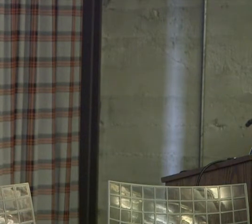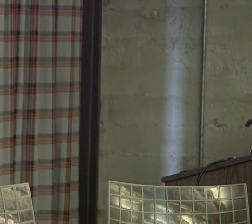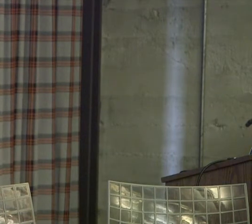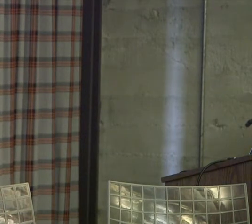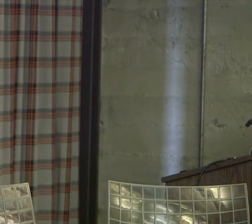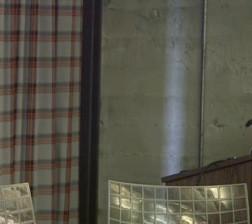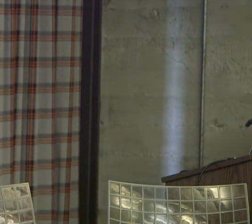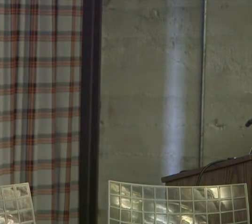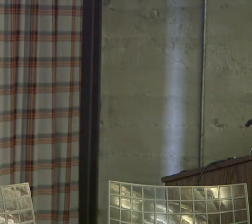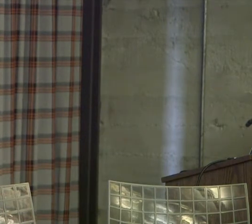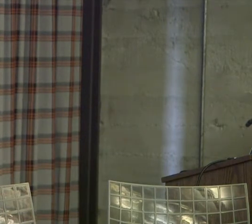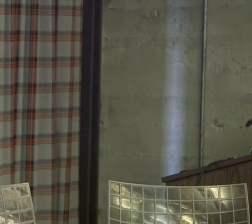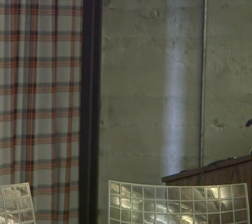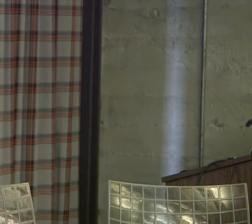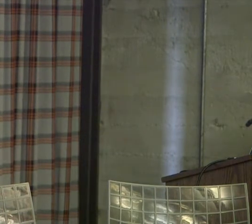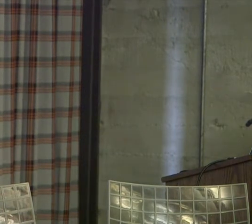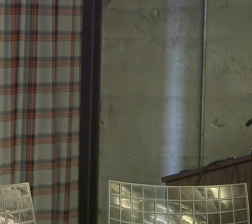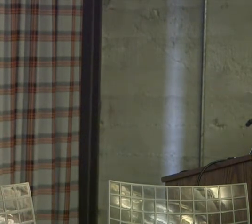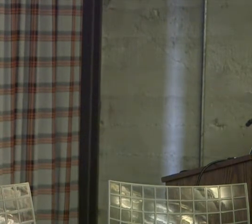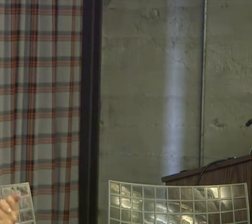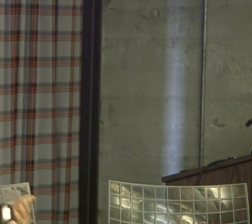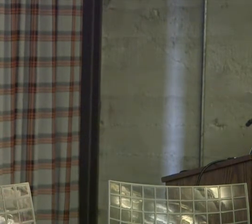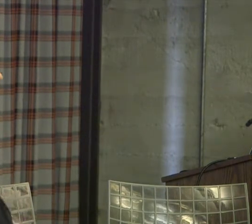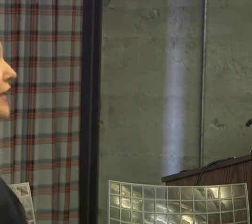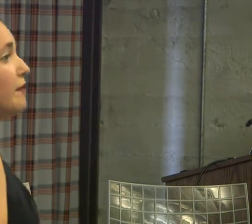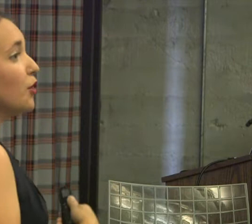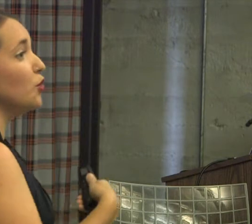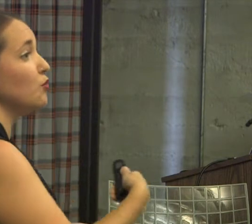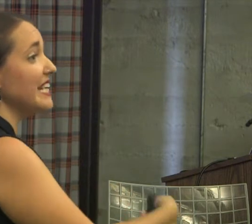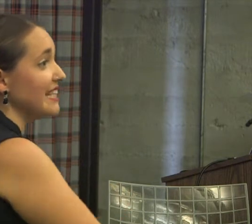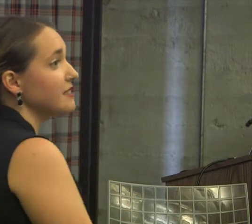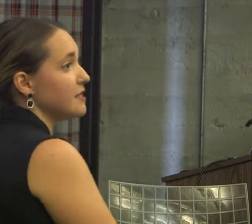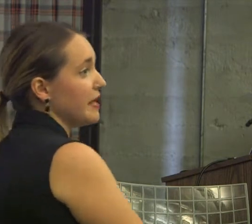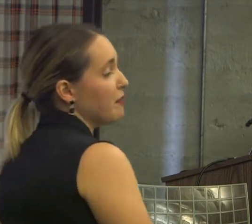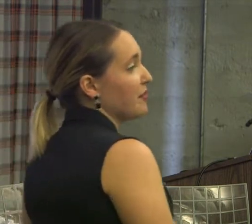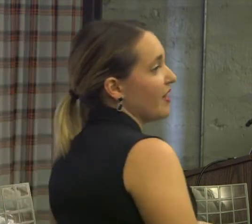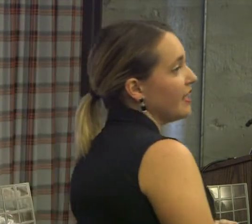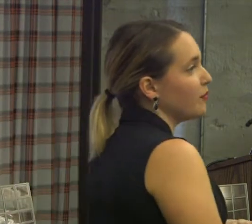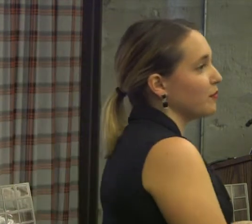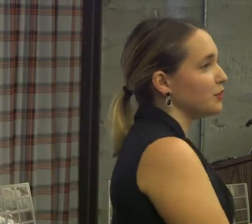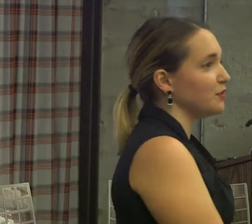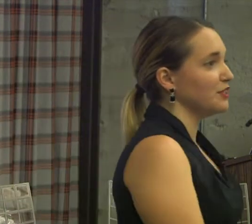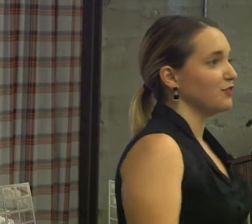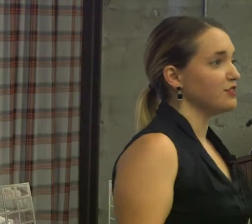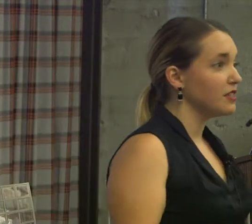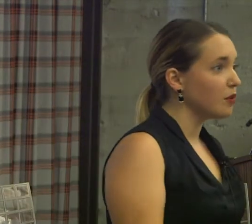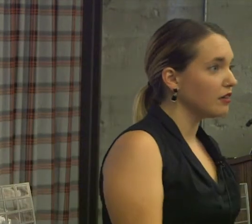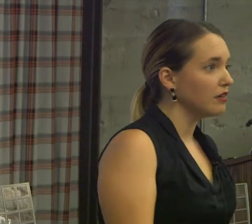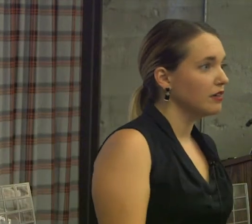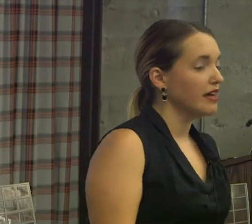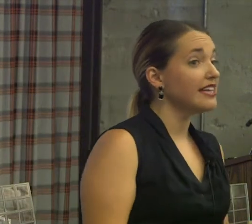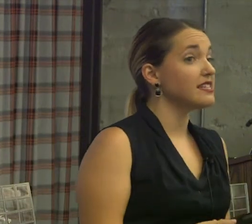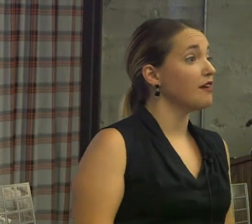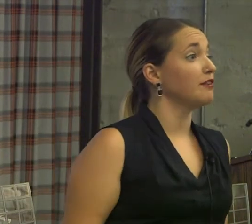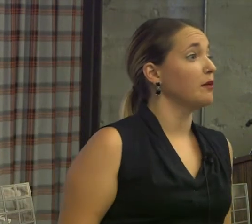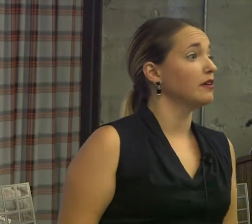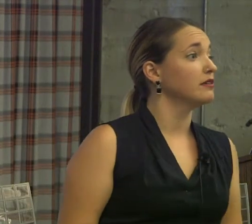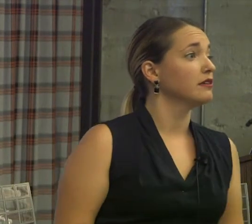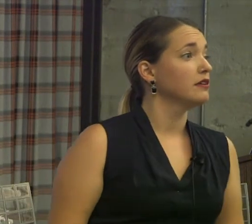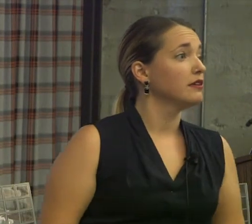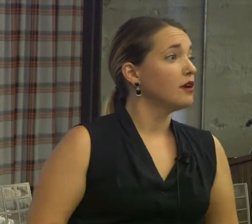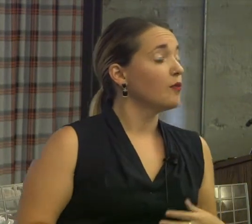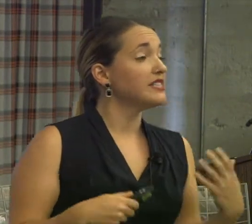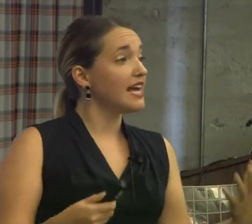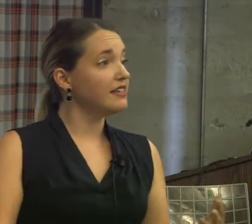something that exists. Maybe it's an emotion. Now, when we're talking about who needs to be empathetic when we're doing diversity work, it's